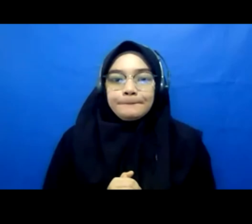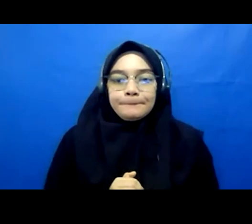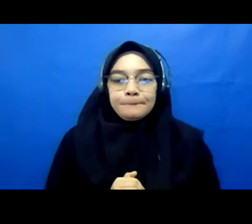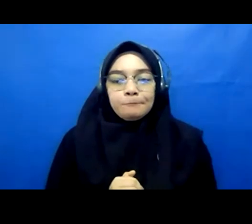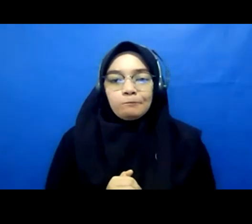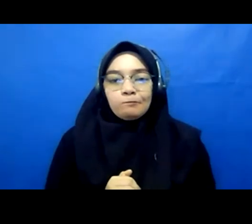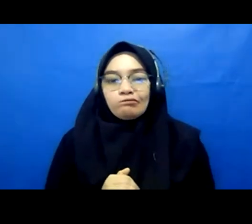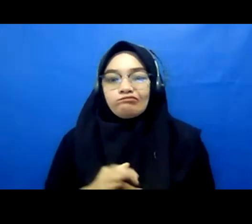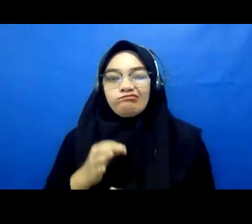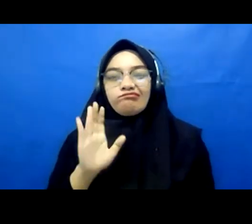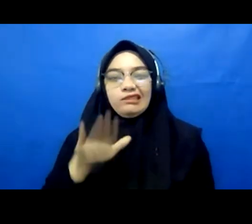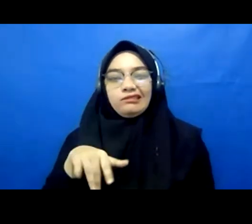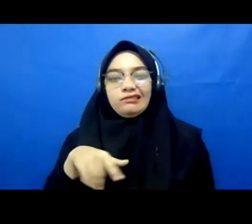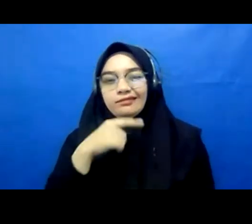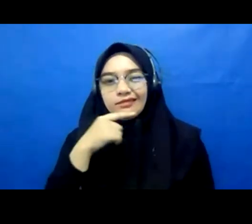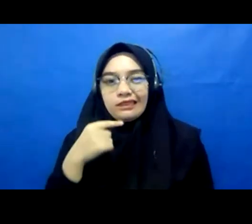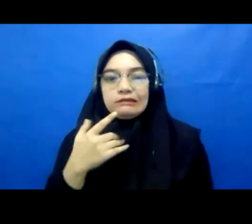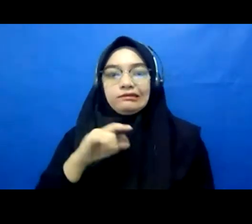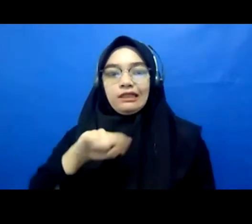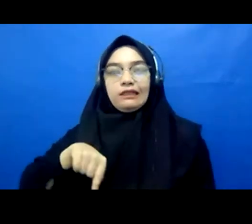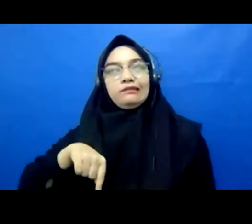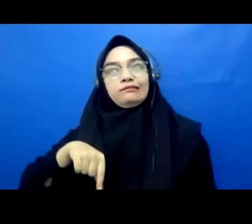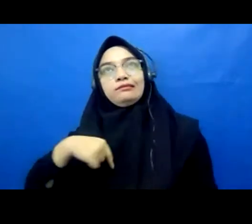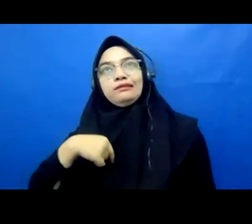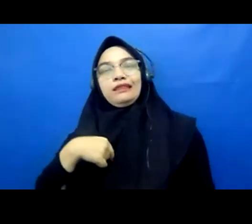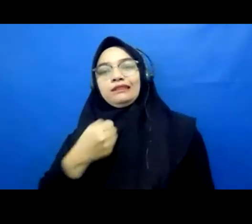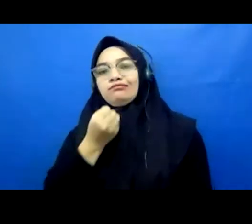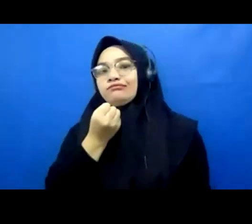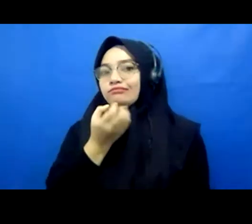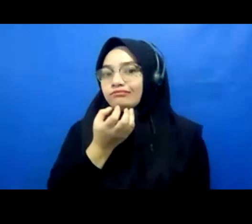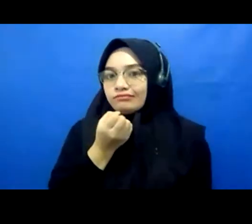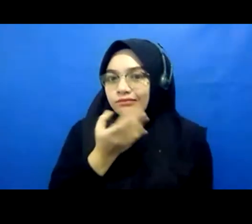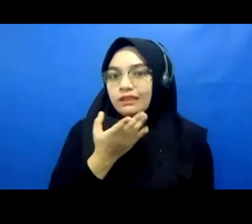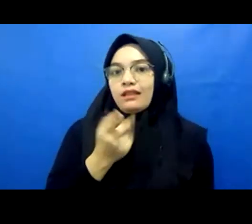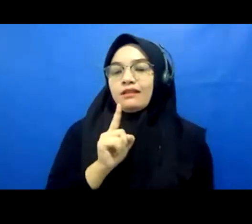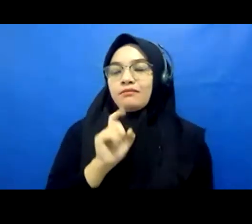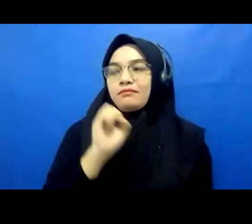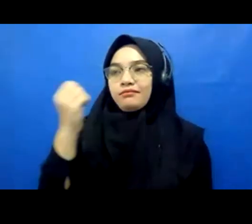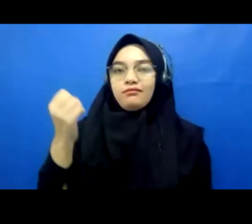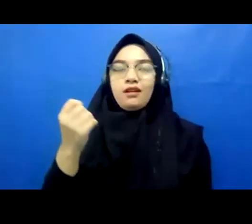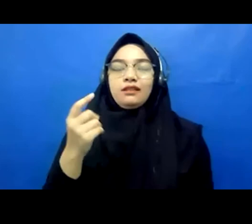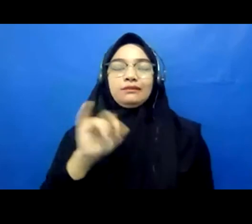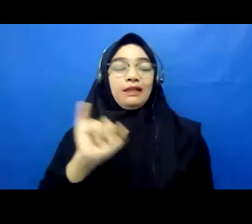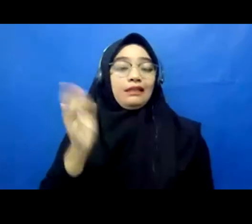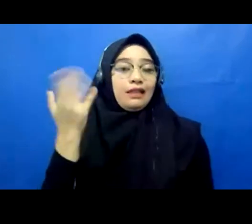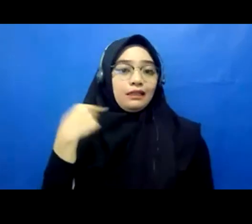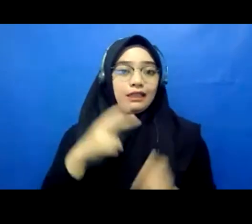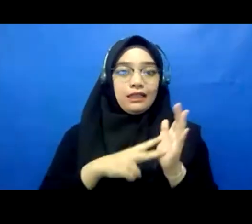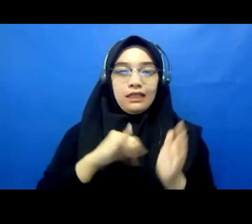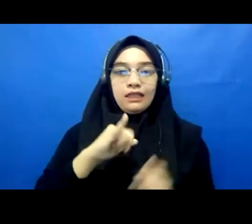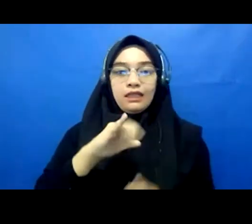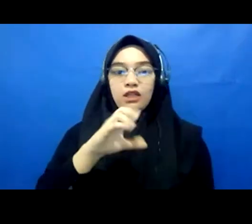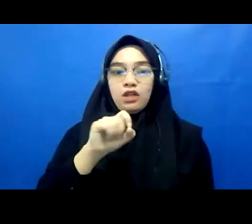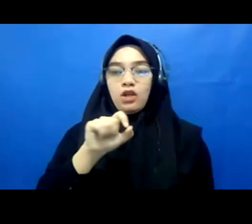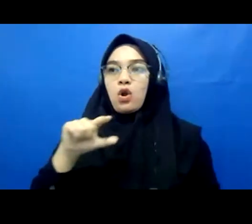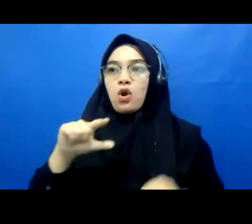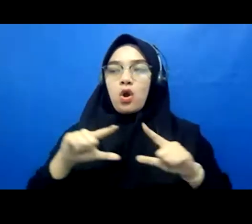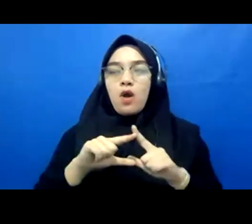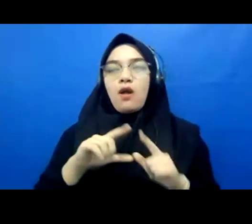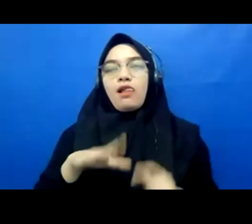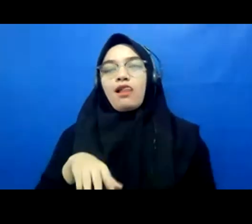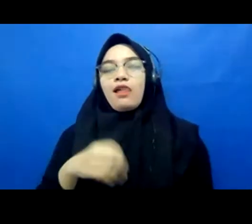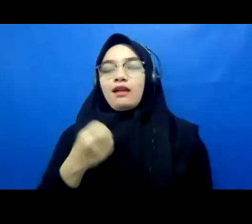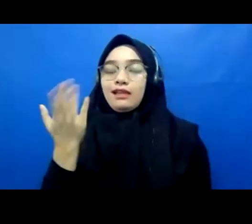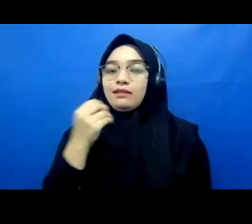I'd suggest that there's lots of support out there, like Nicola has said. They're also interested in how we change and how